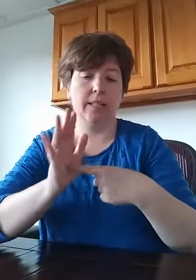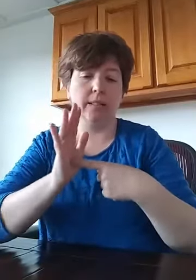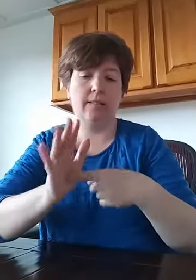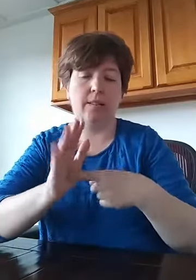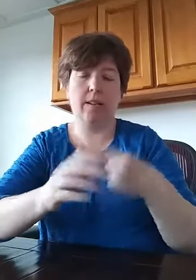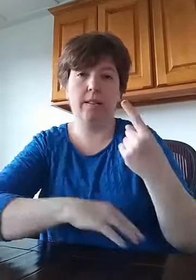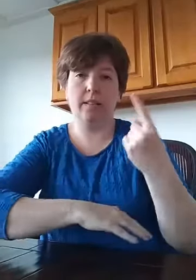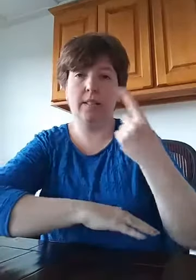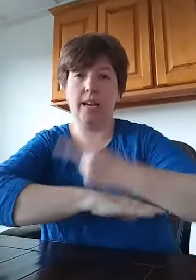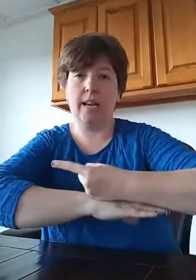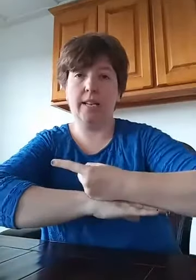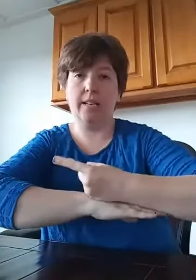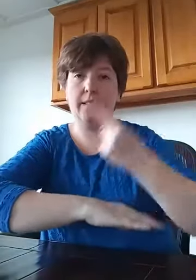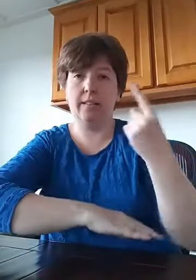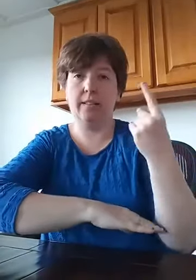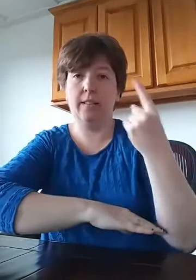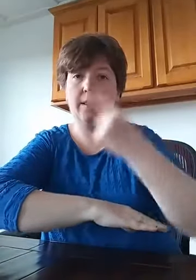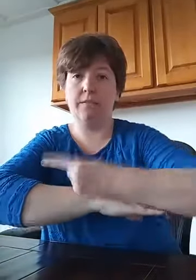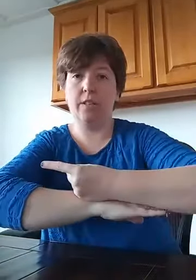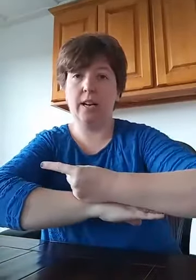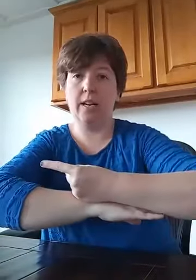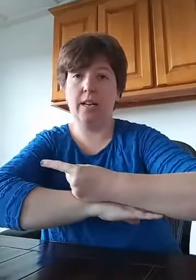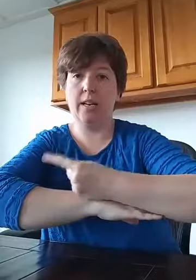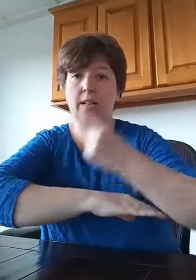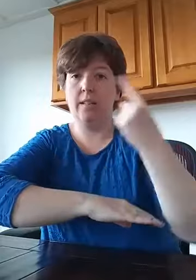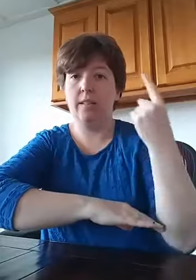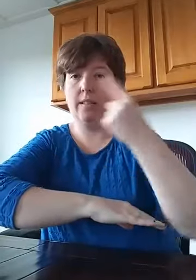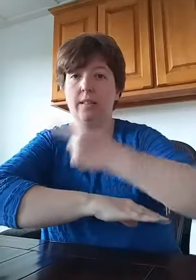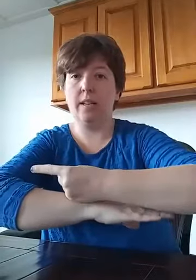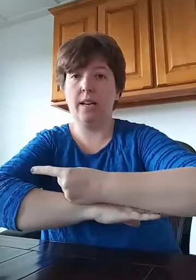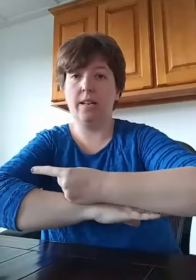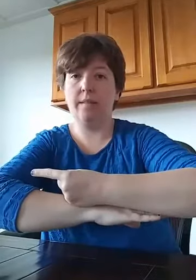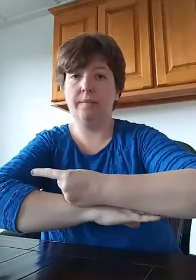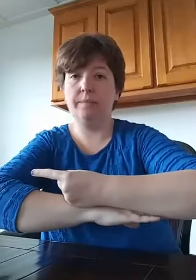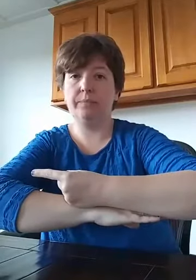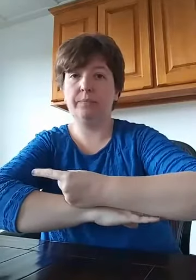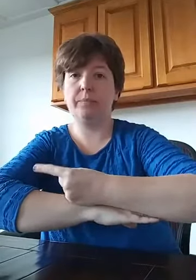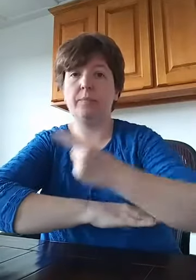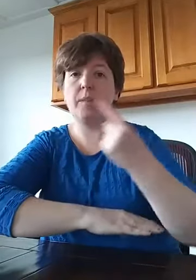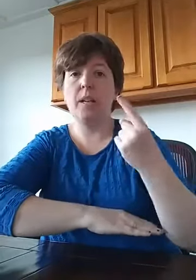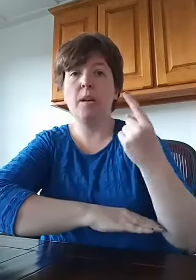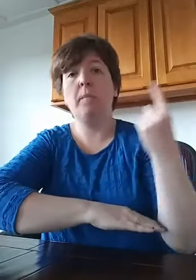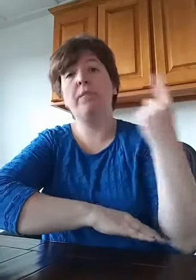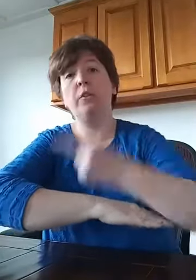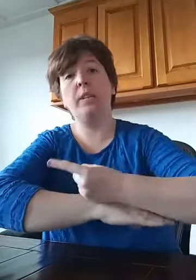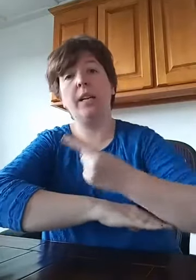instance, day. This is the sign for day. Day. But if you did